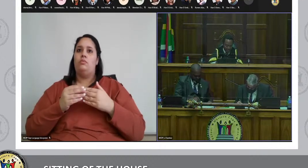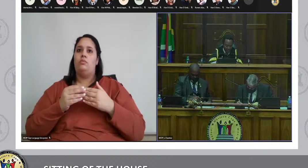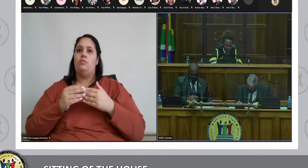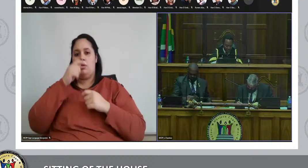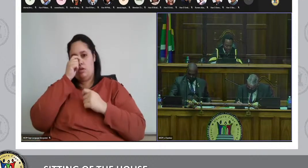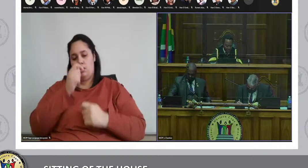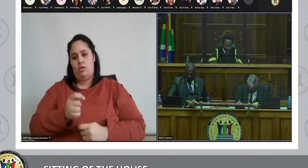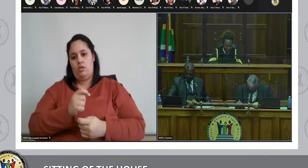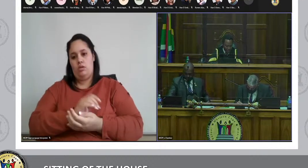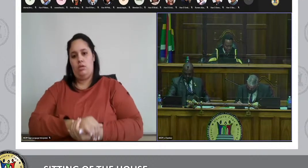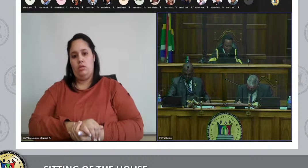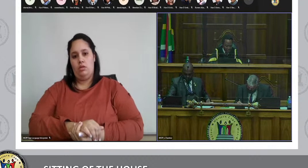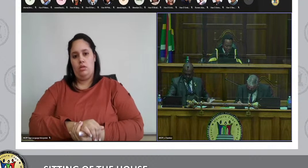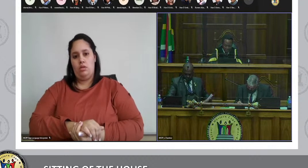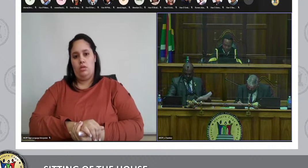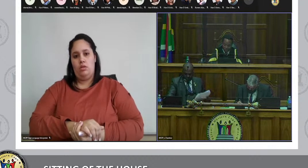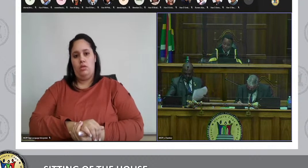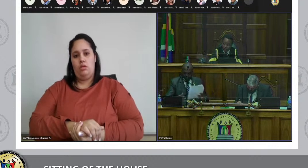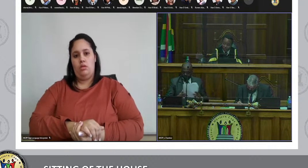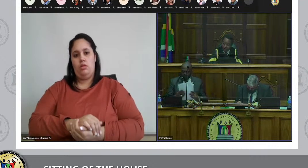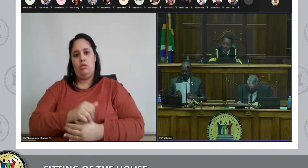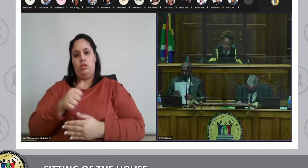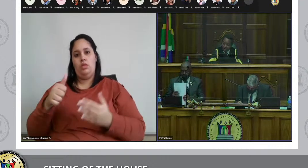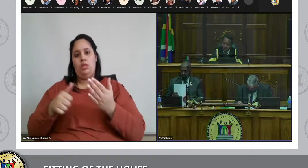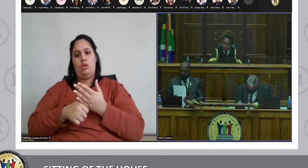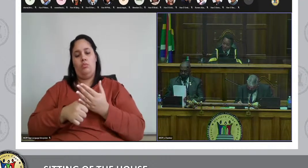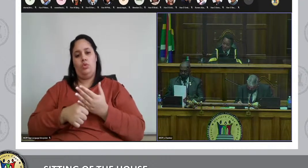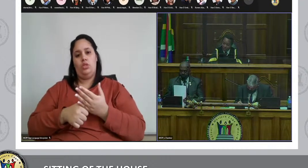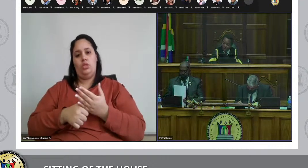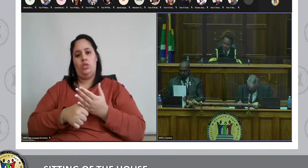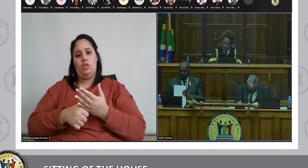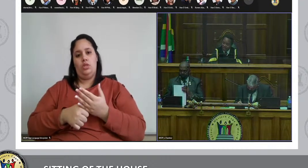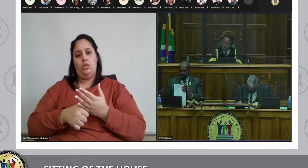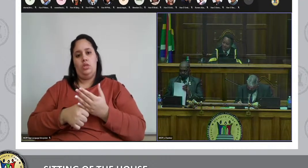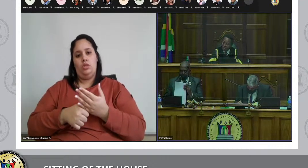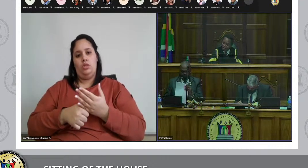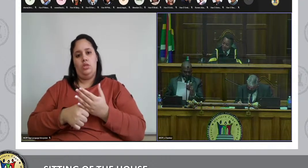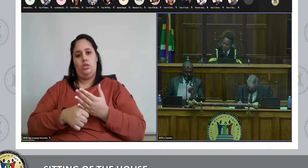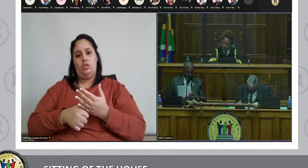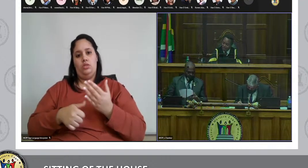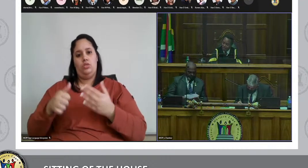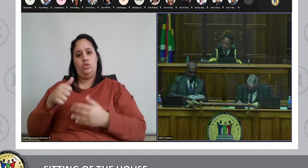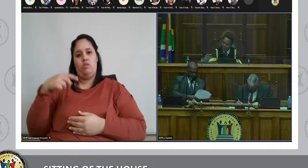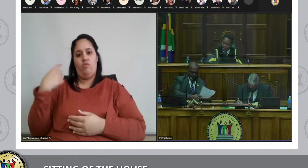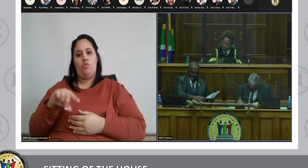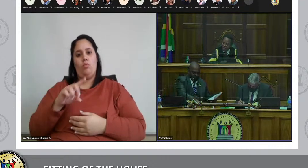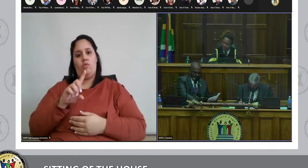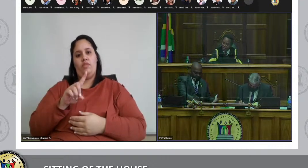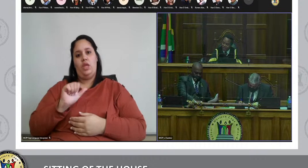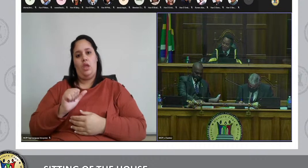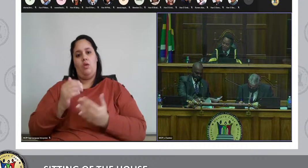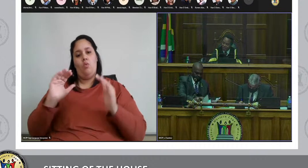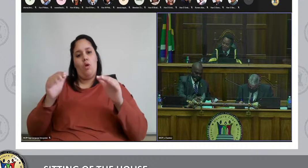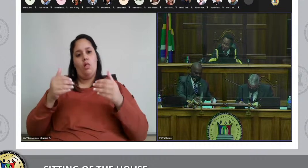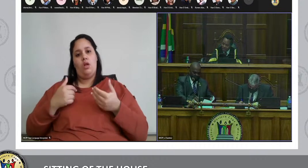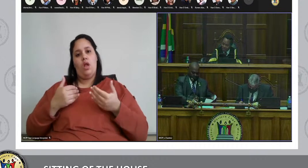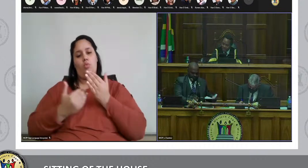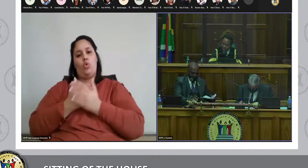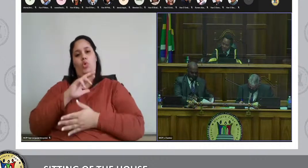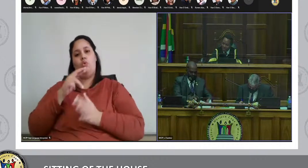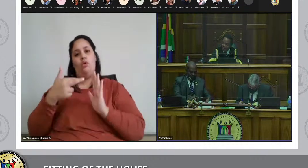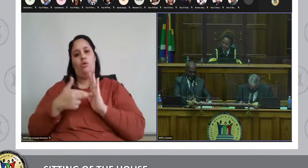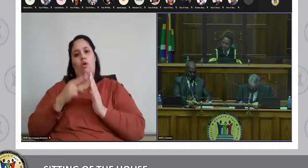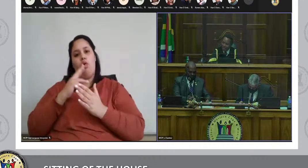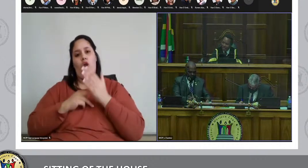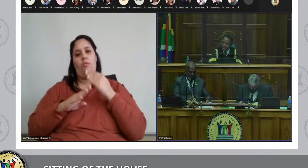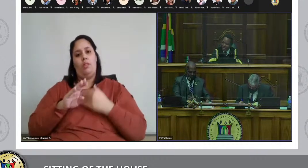recognize the Deputy Chief Whip of the Democratic Alliance. Welcome to the new role, Honorable